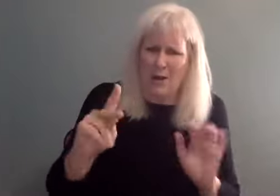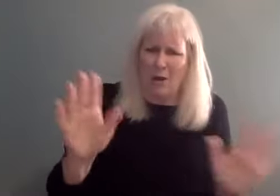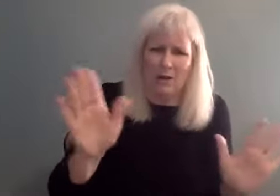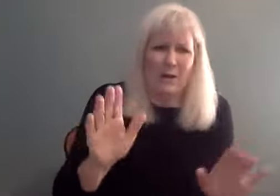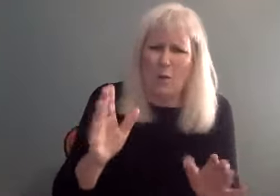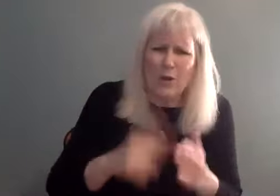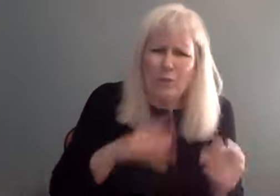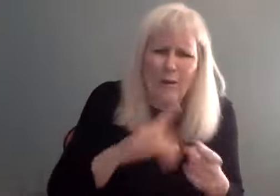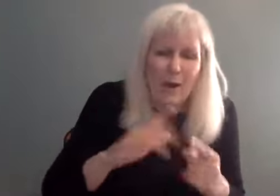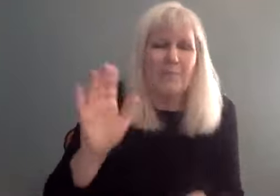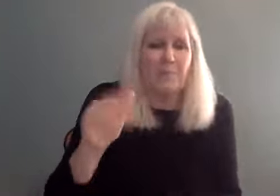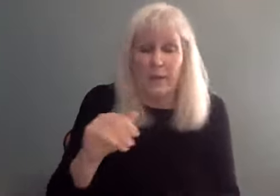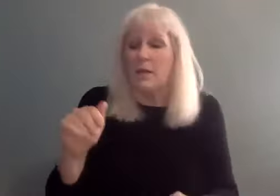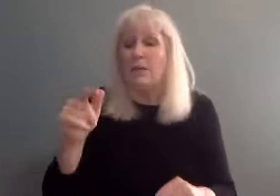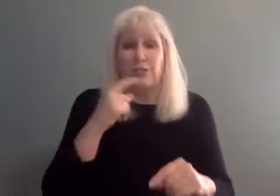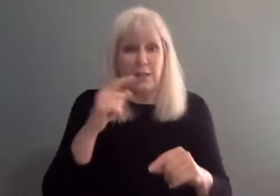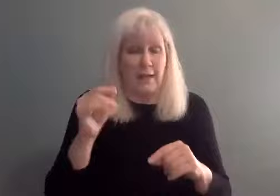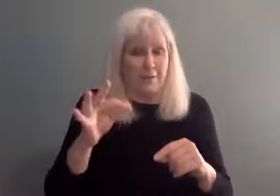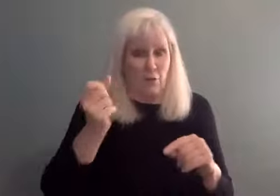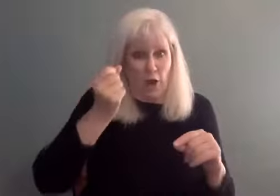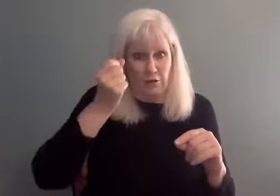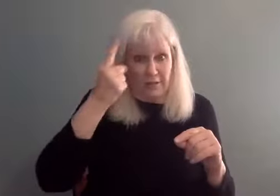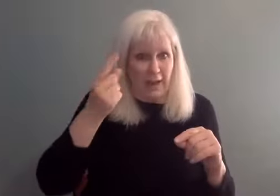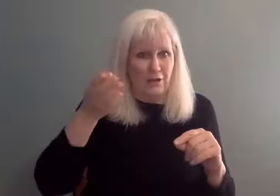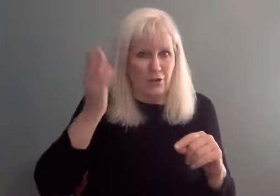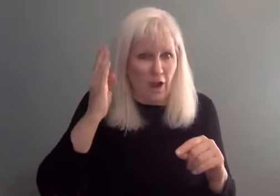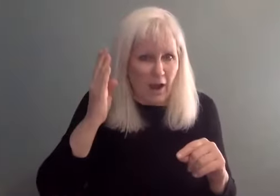about. She said, if you understand your God and you meet your God, you need a bigger God.